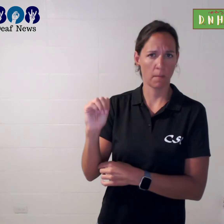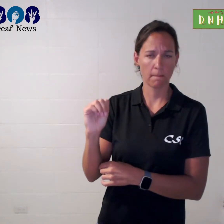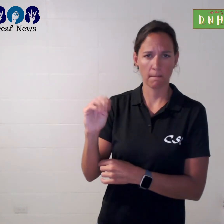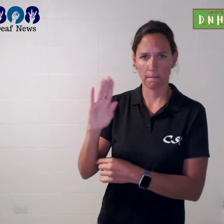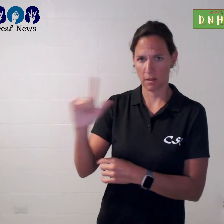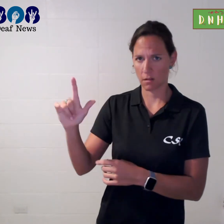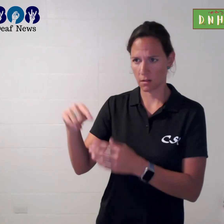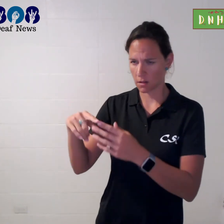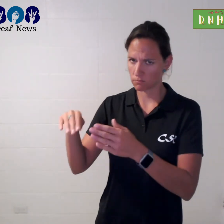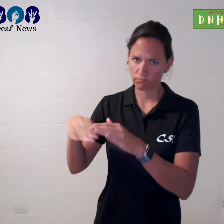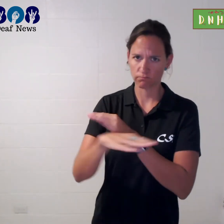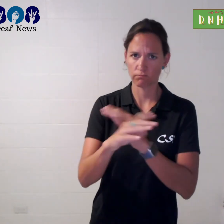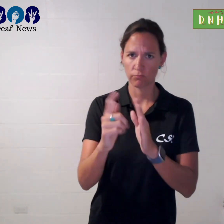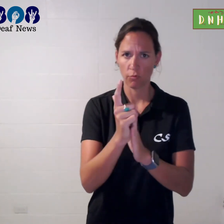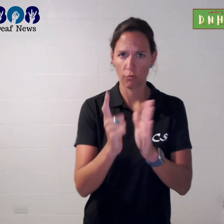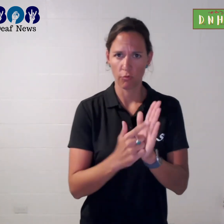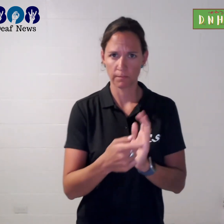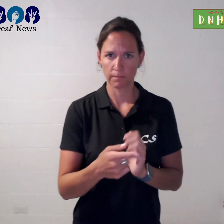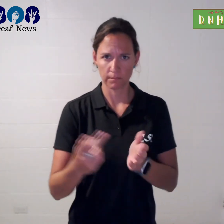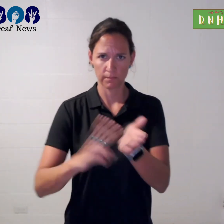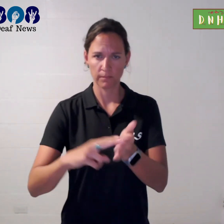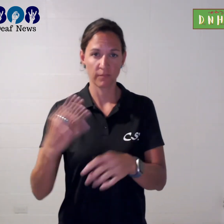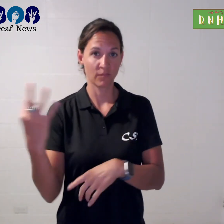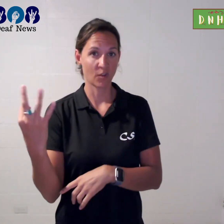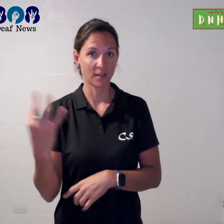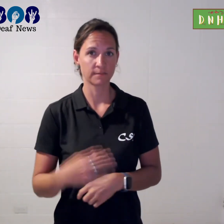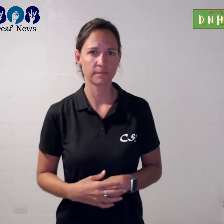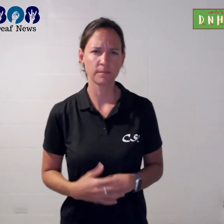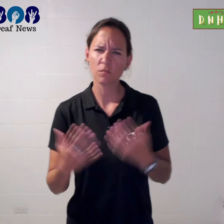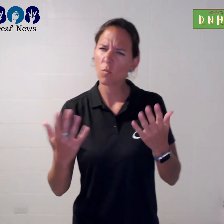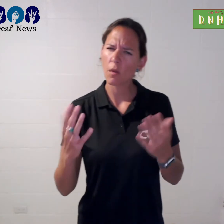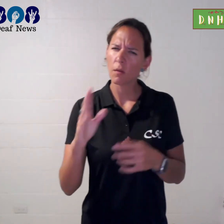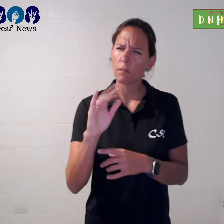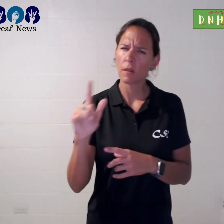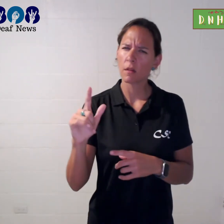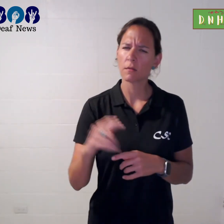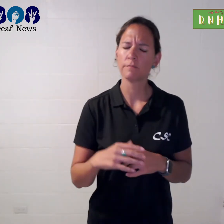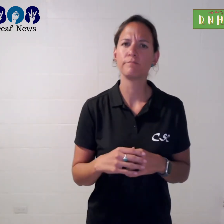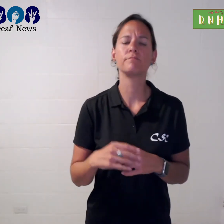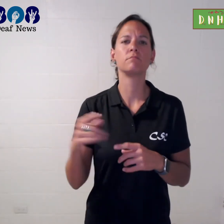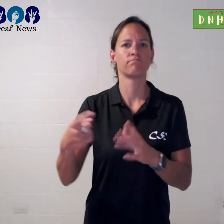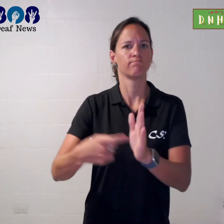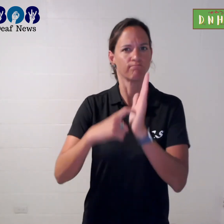law a new firearms bill. The bill was signed this past